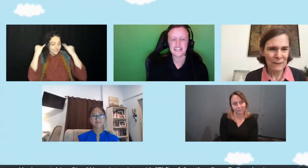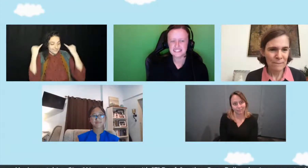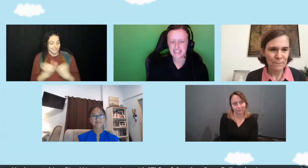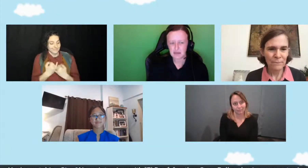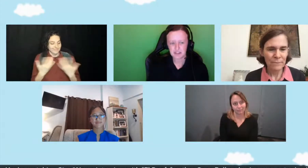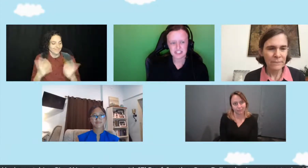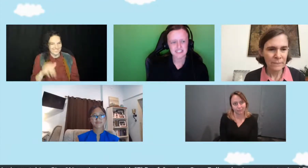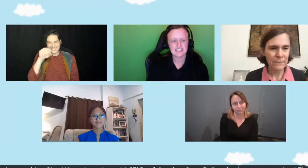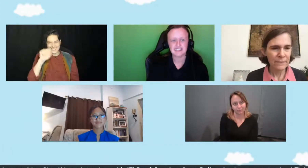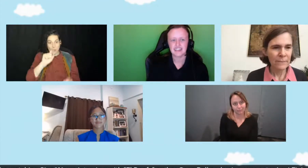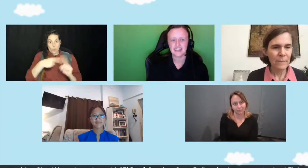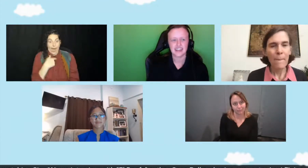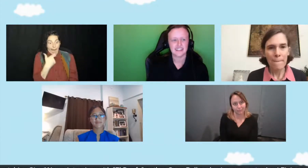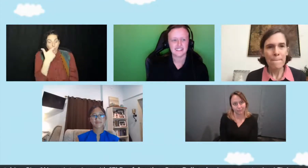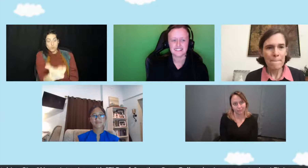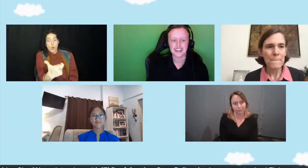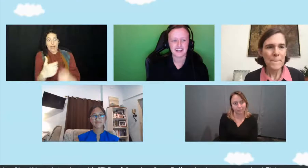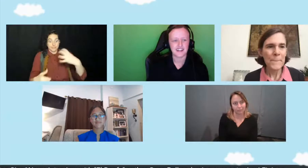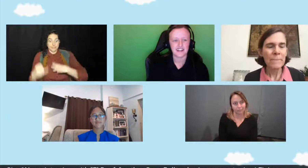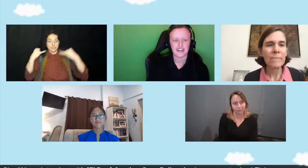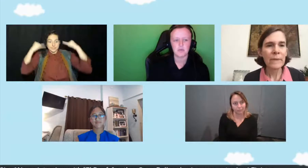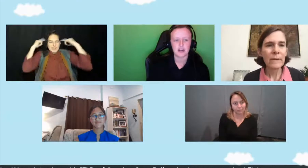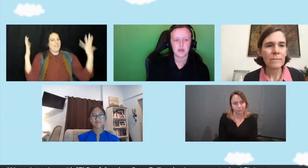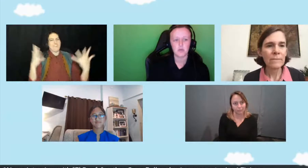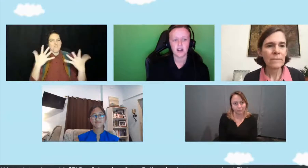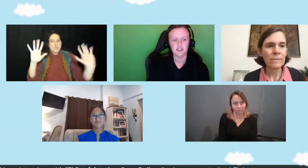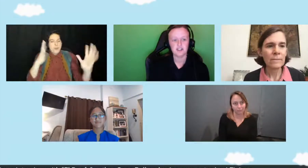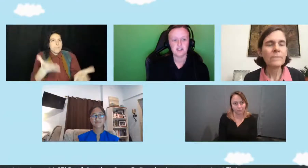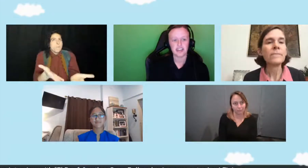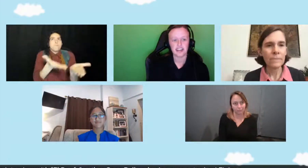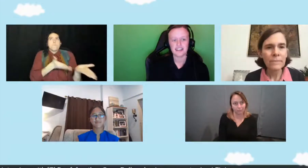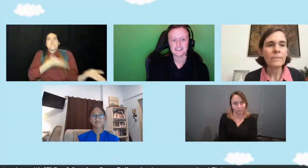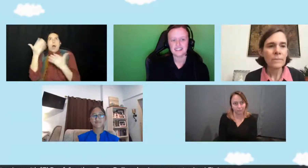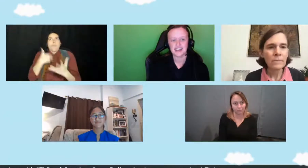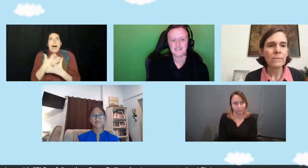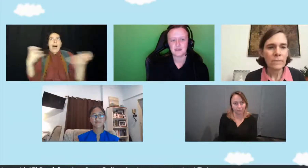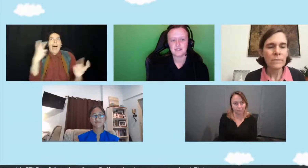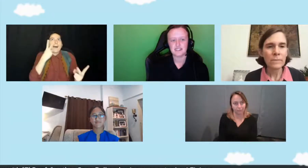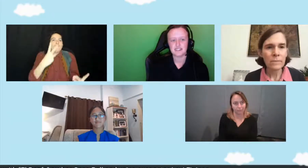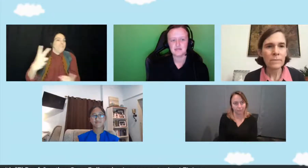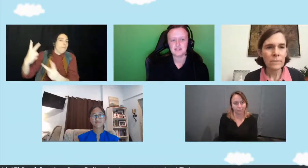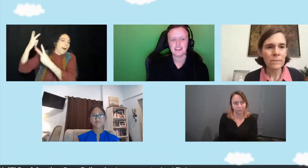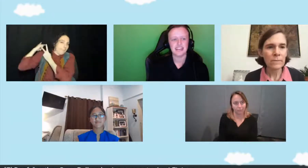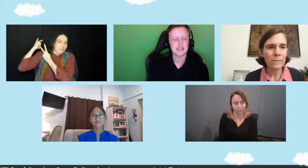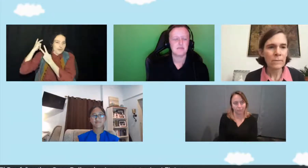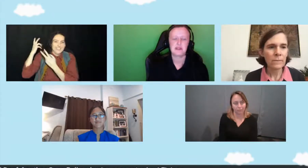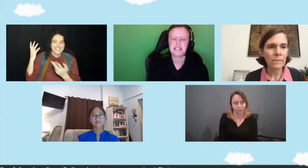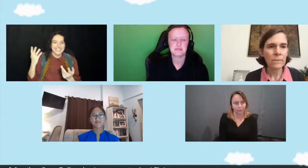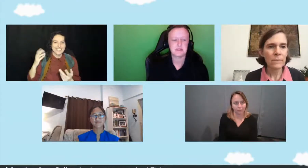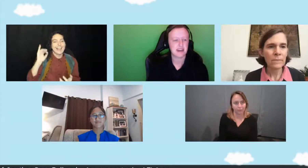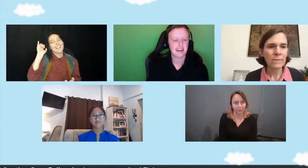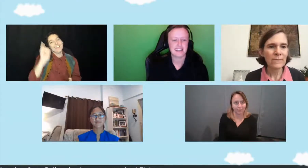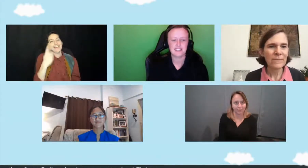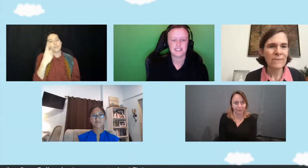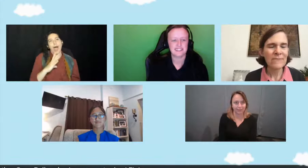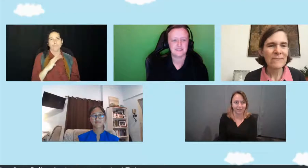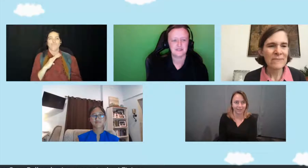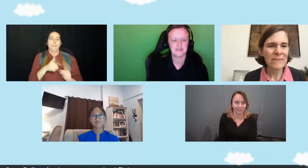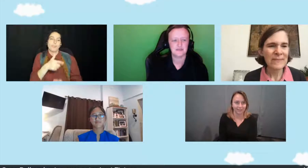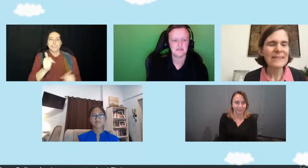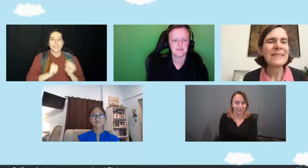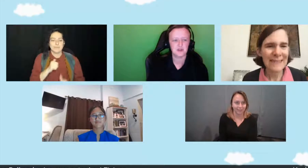Oh, it is captions, and yeah. And when I watch and I see the FM system, it brings me back.